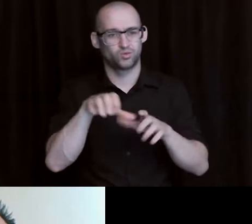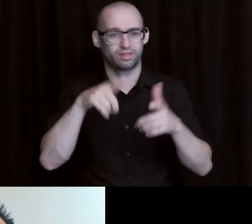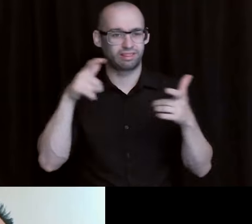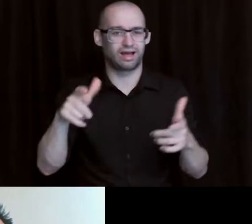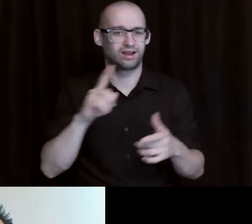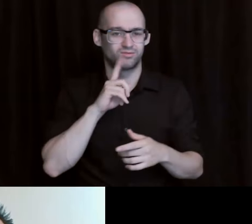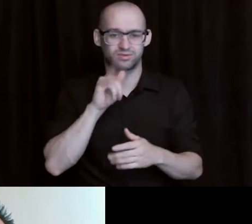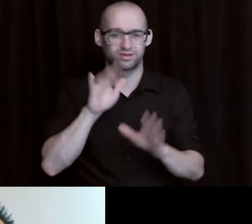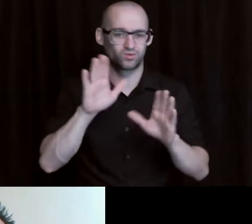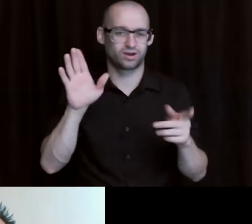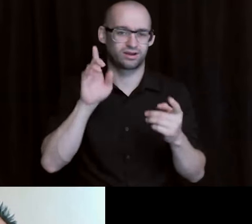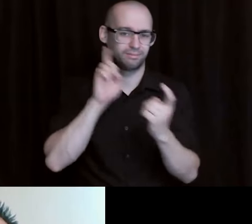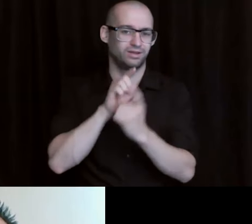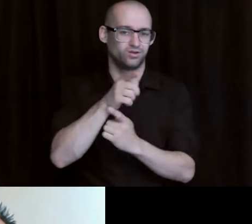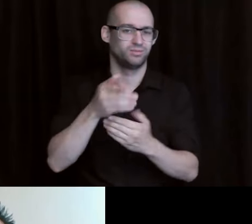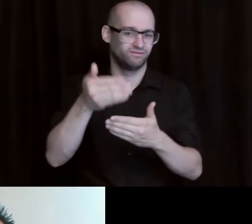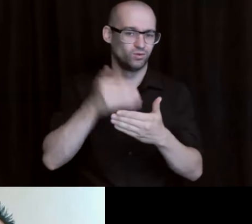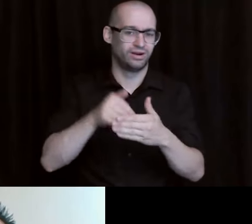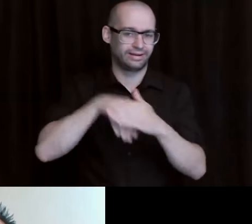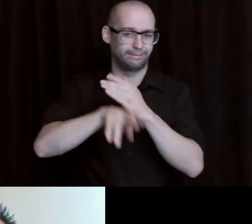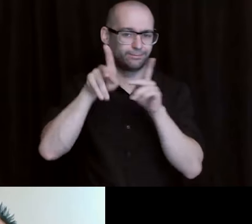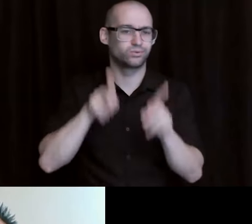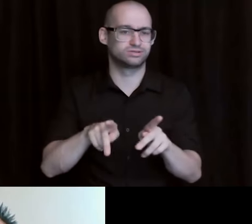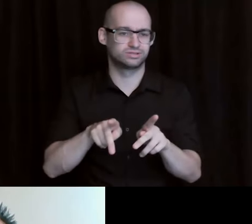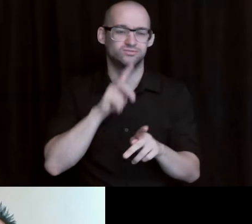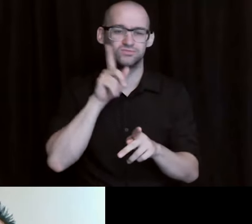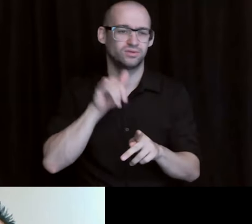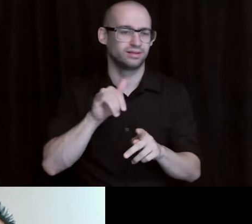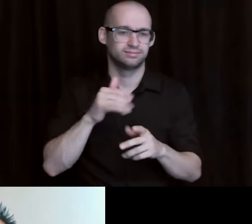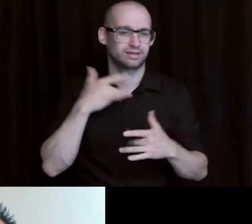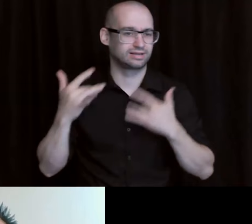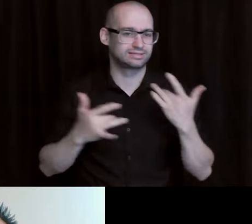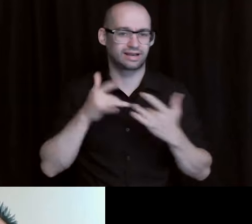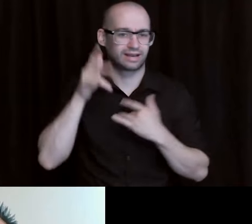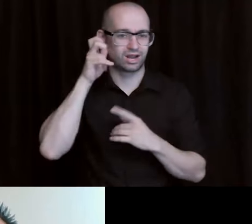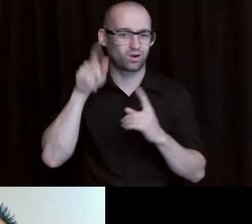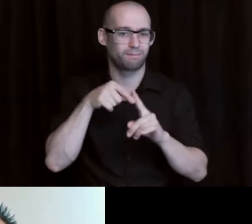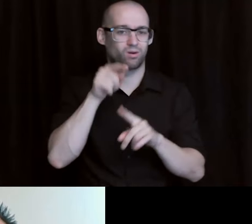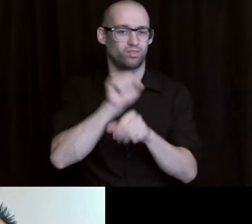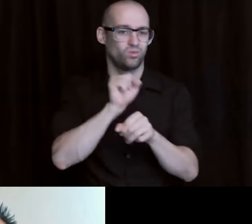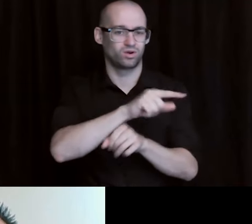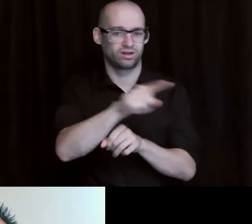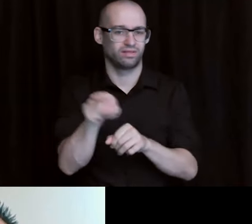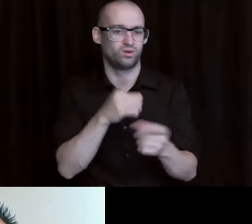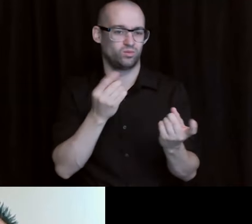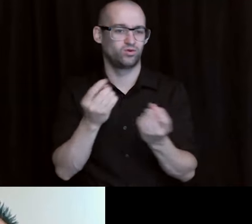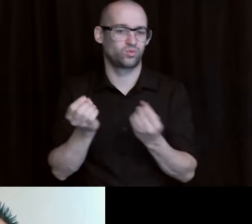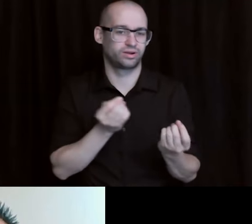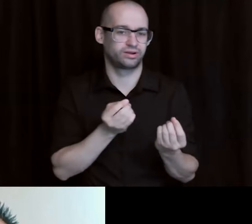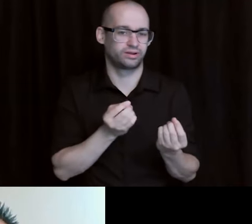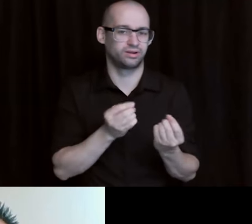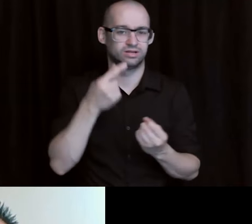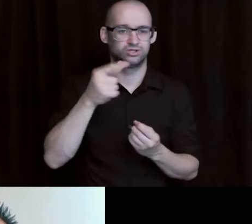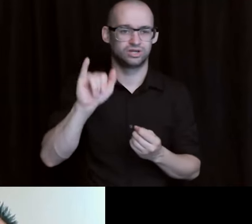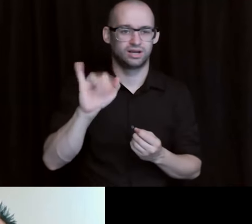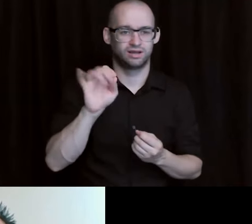Maria event when we were doing our in-person, and was just really excited to hear about the work that they were doing, GI Forum